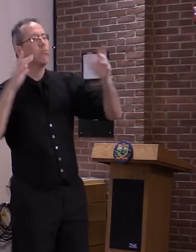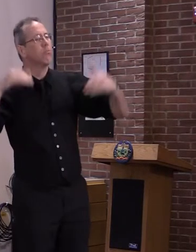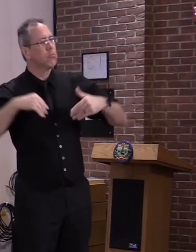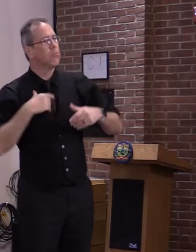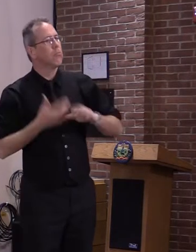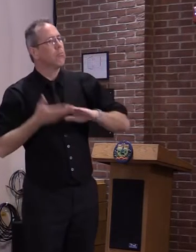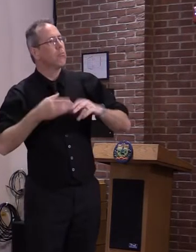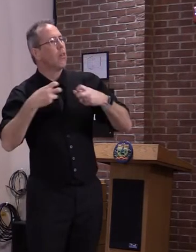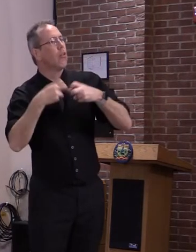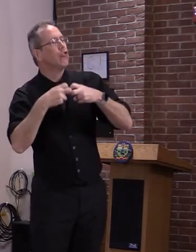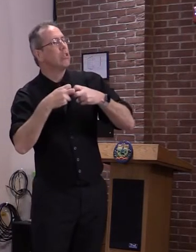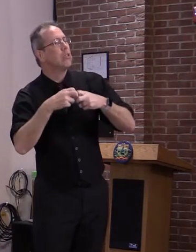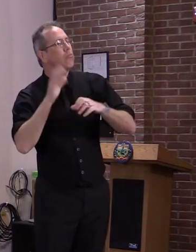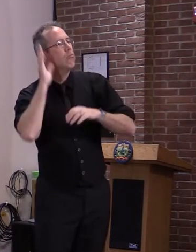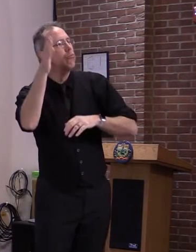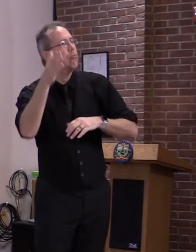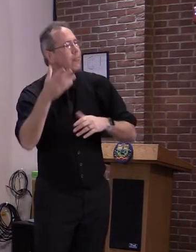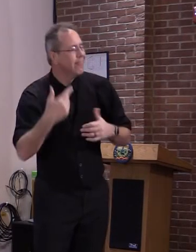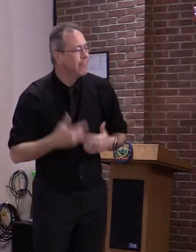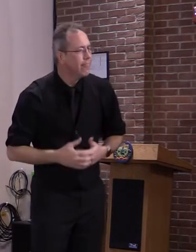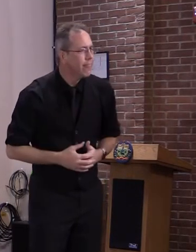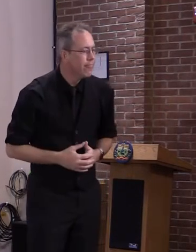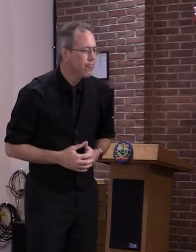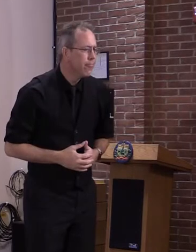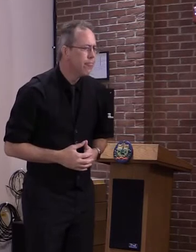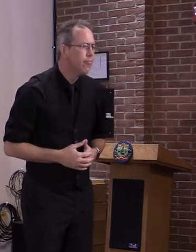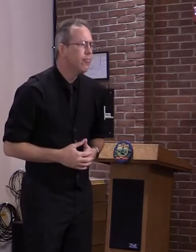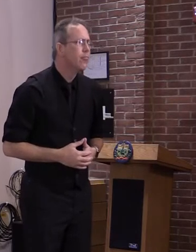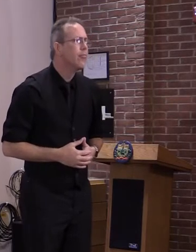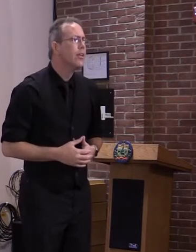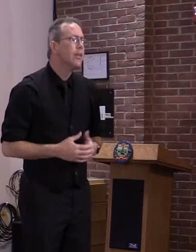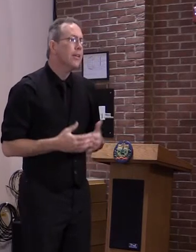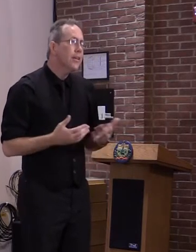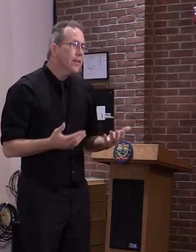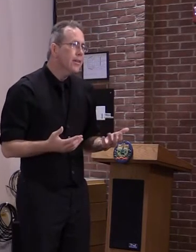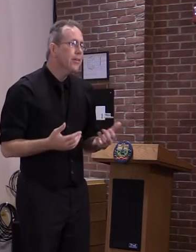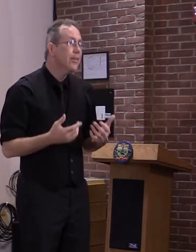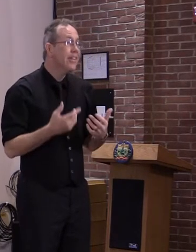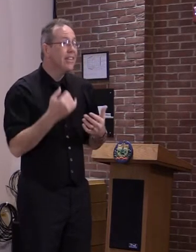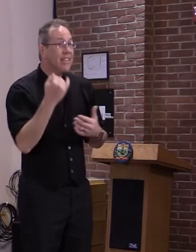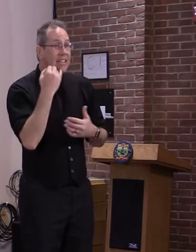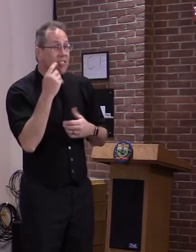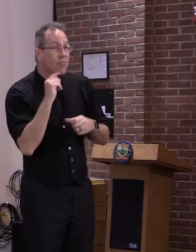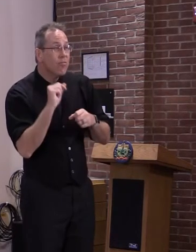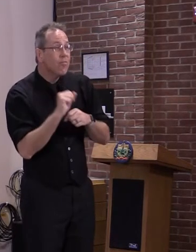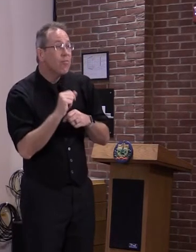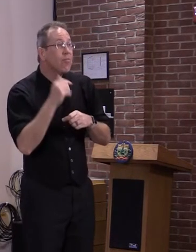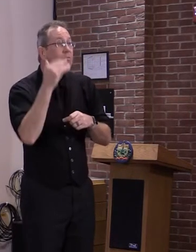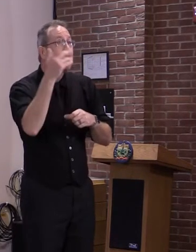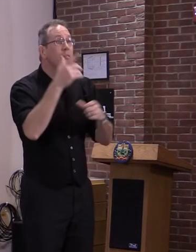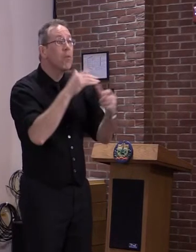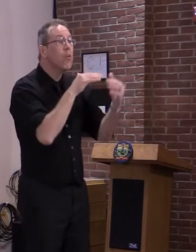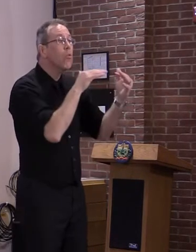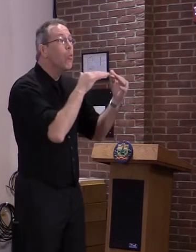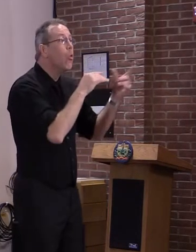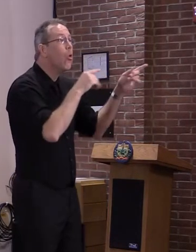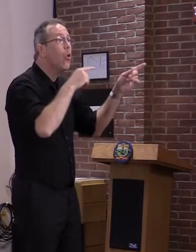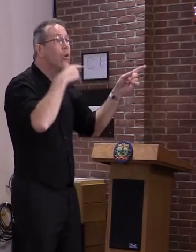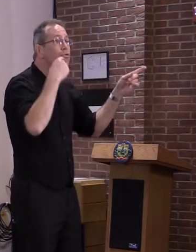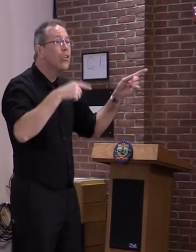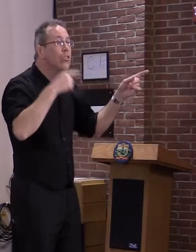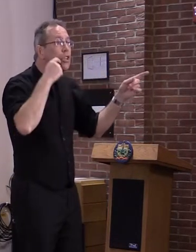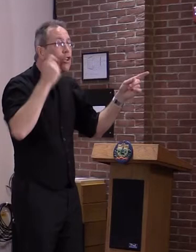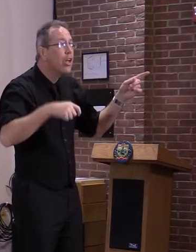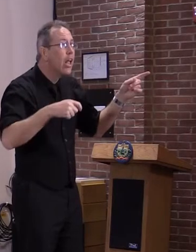our own 2 feet. And so maybe there would be a reduction in conflicts as a result. I think